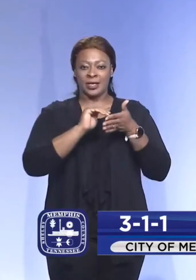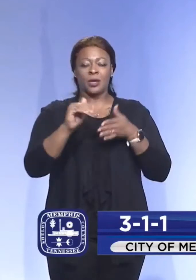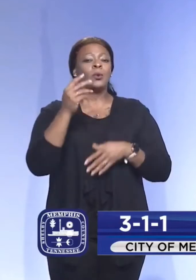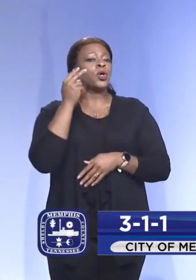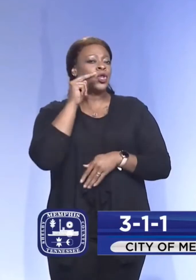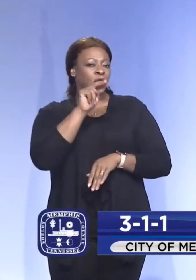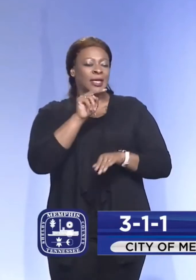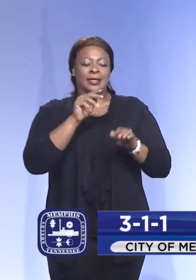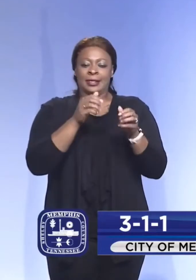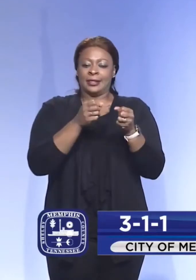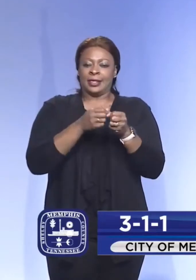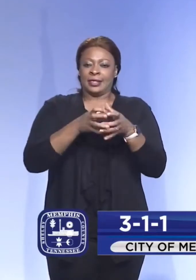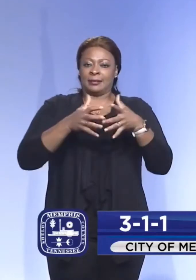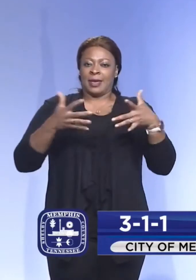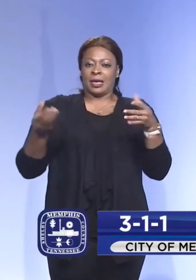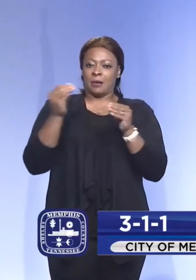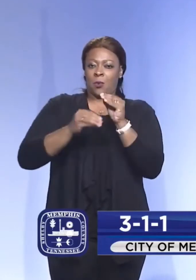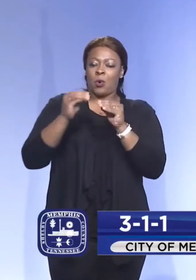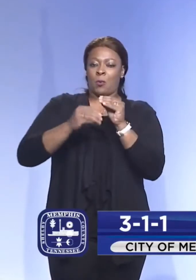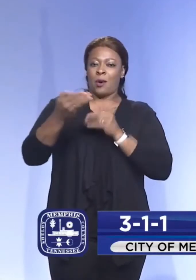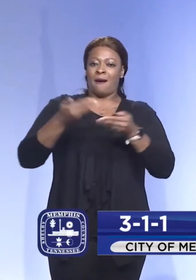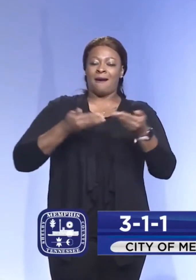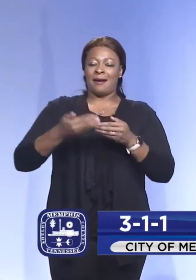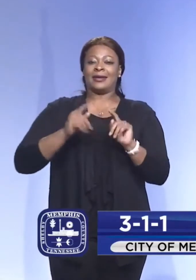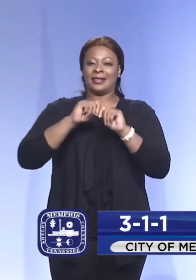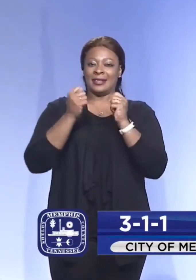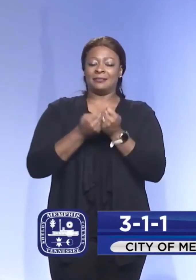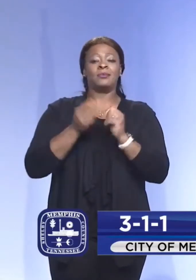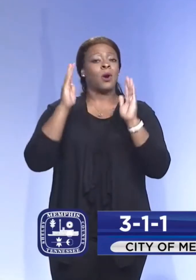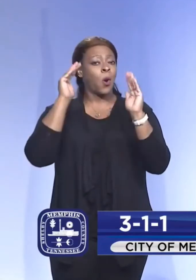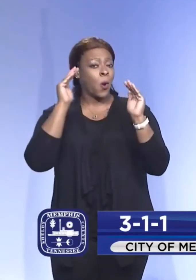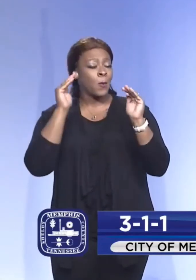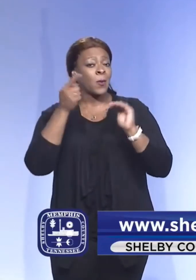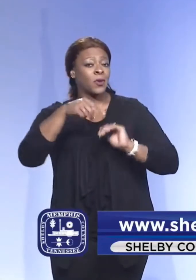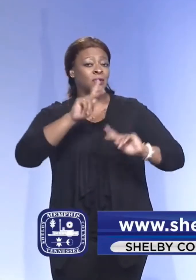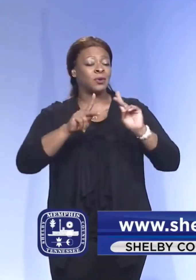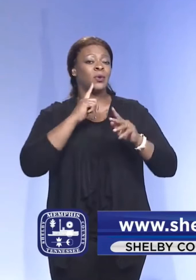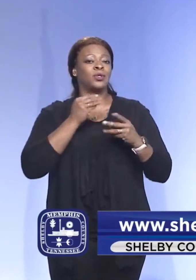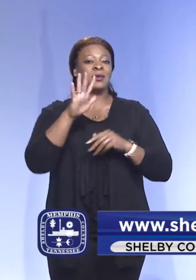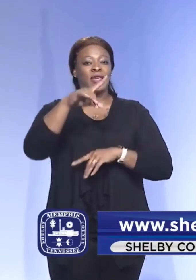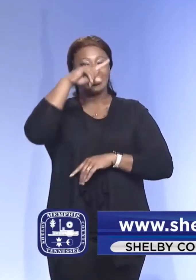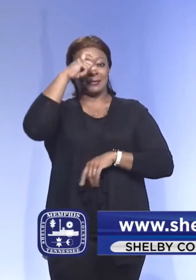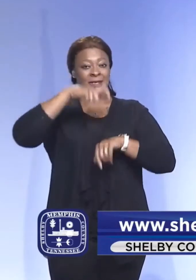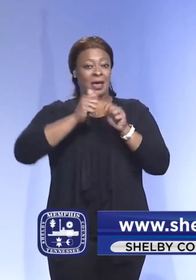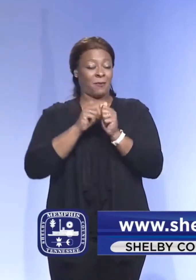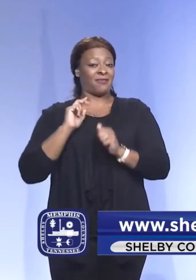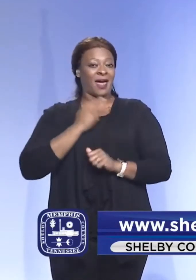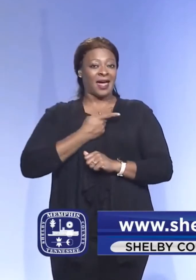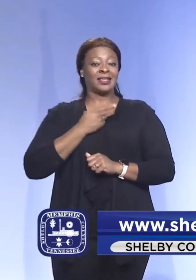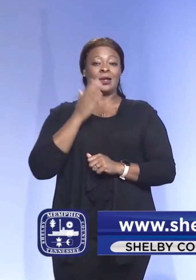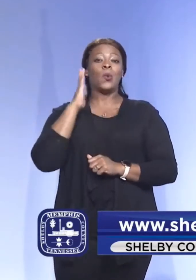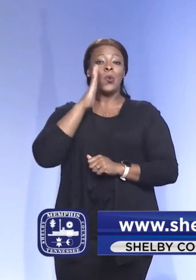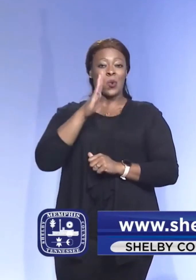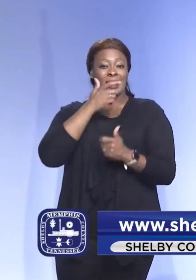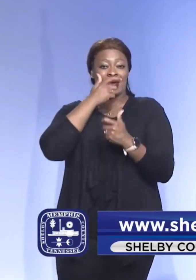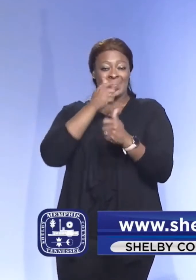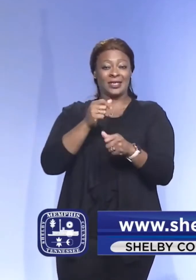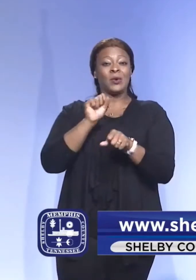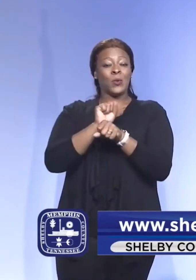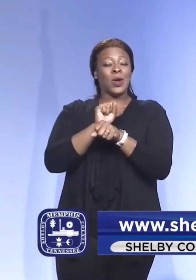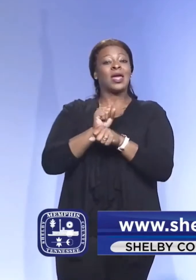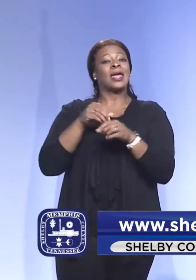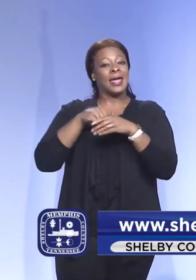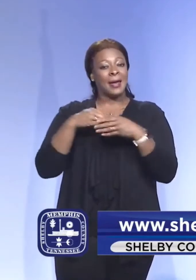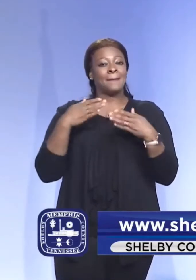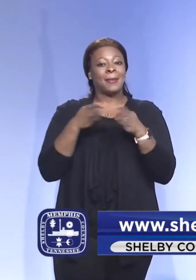looking at expanding that team. So my hopes are that perhaps some of the fellows that spent their summer with us will be interested in a career in public health